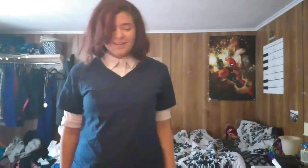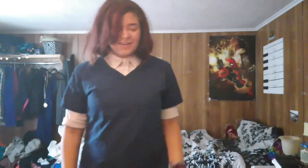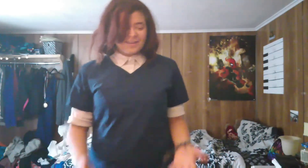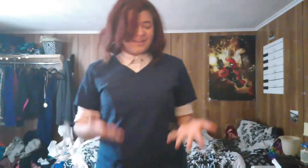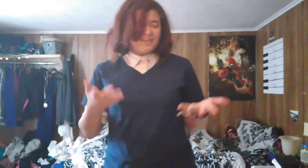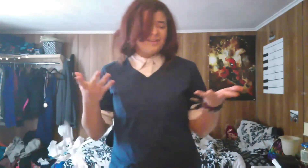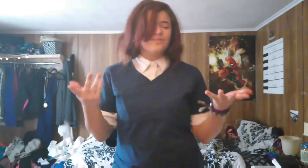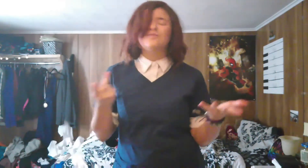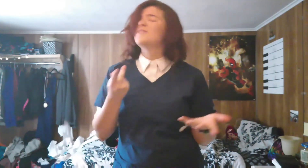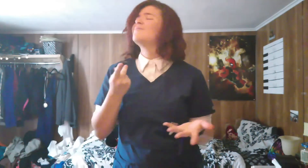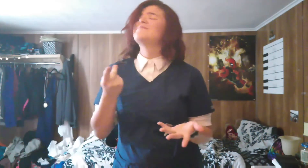Can't we be